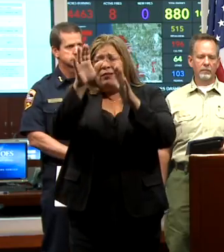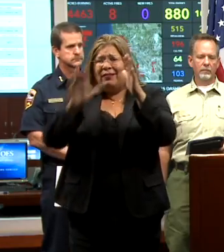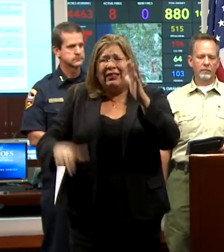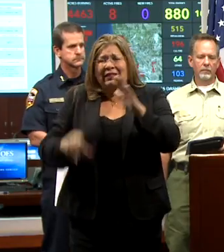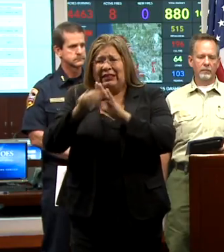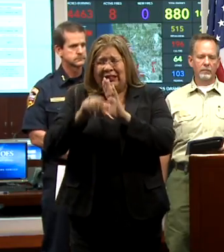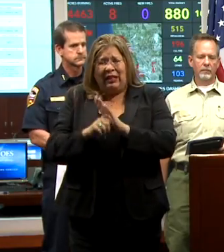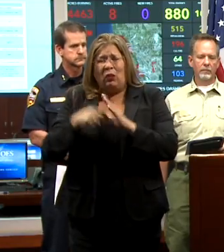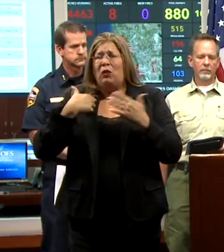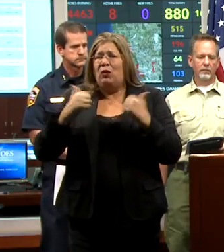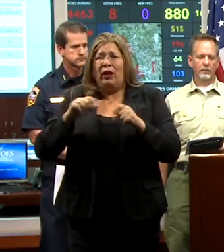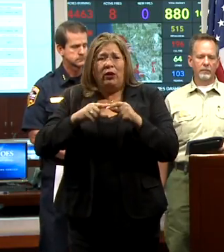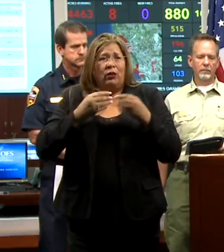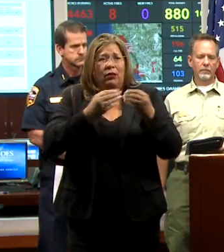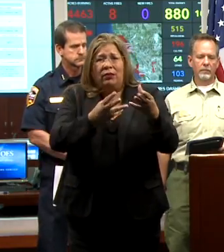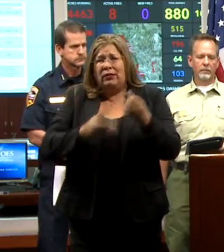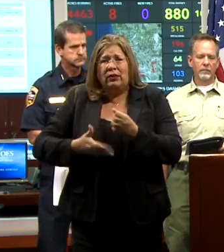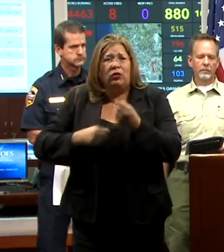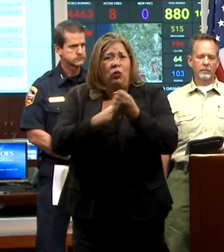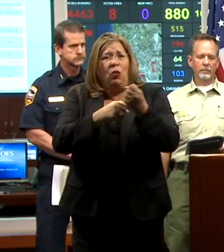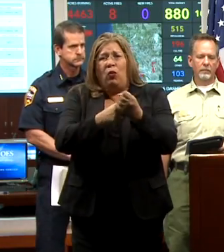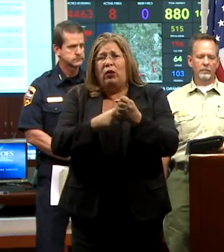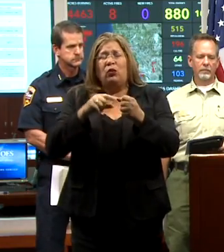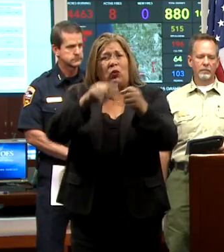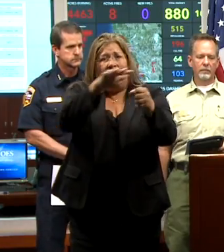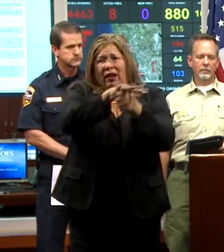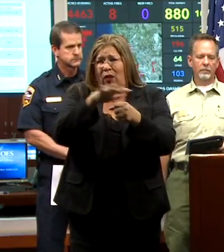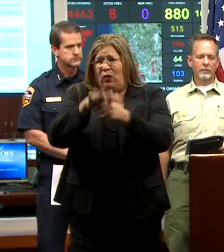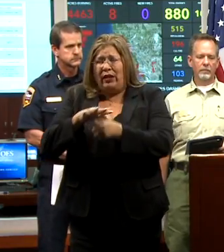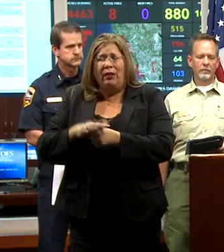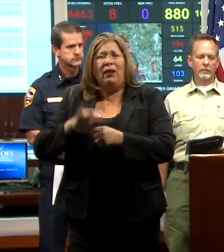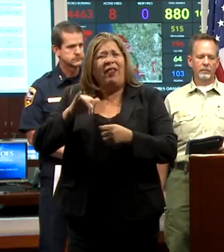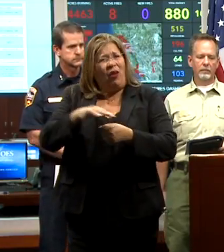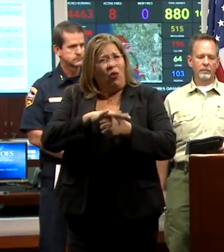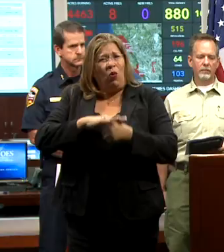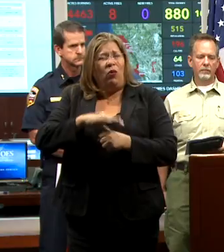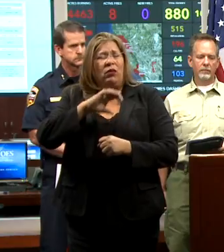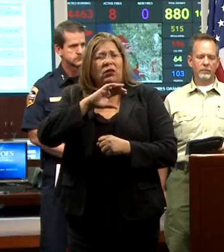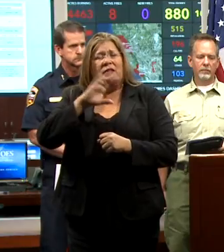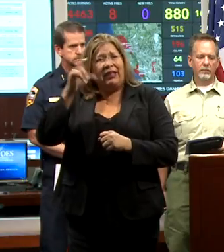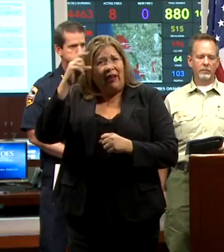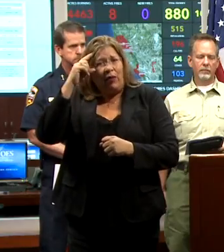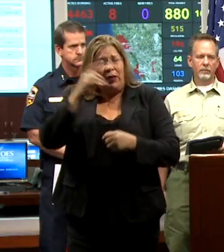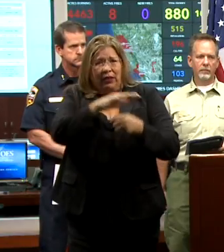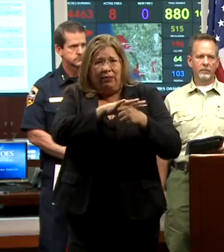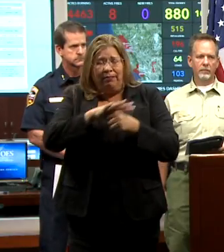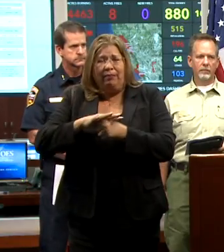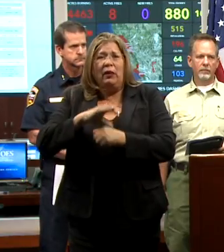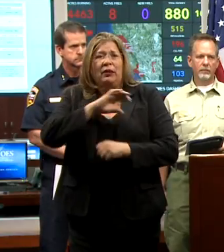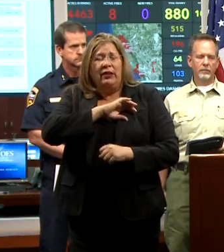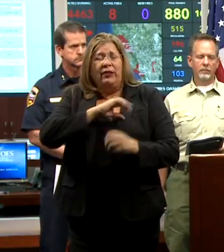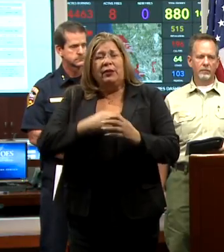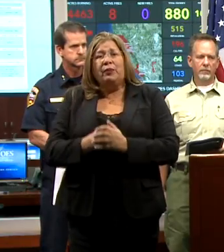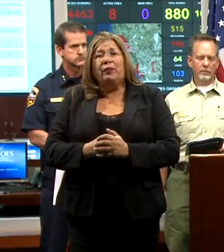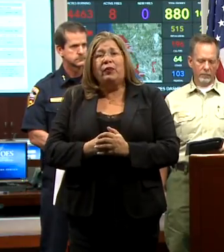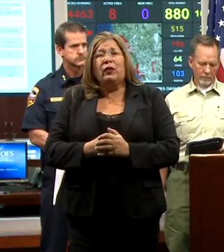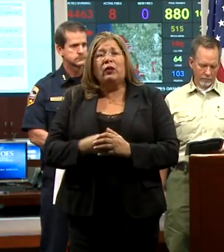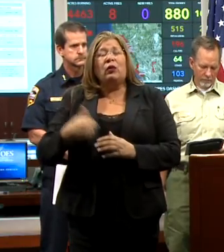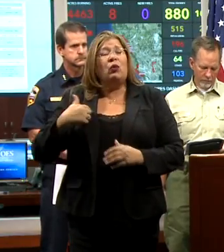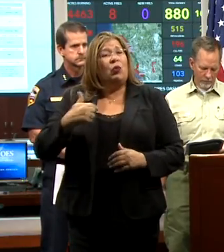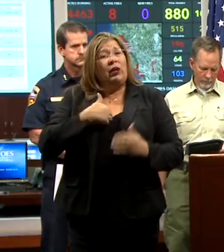impacted counties and the local authorities. As you know, we've received resources and